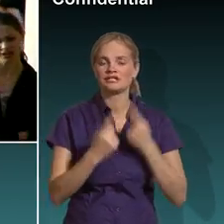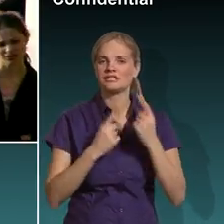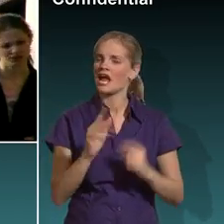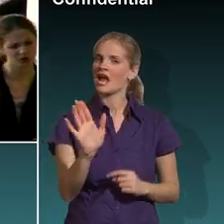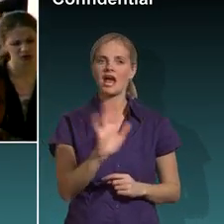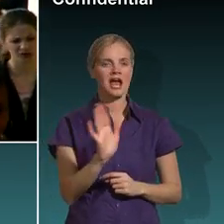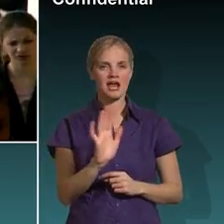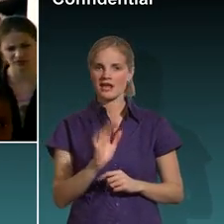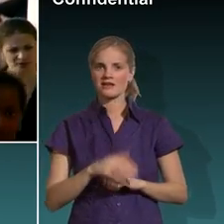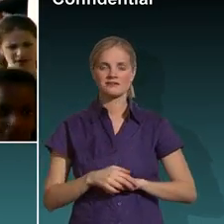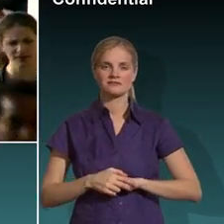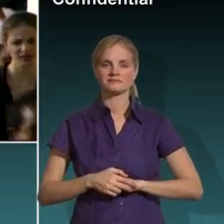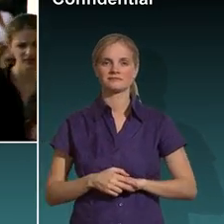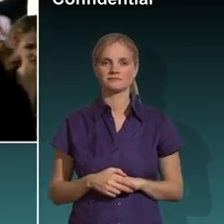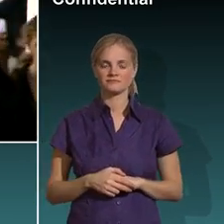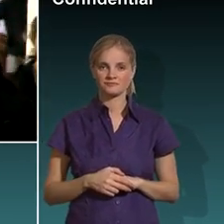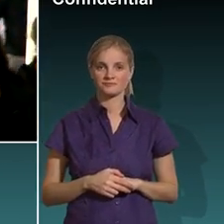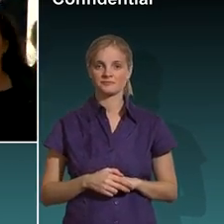It's not about your personal information.